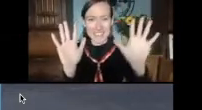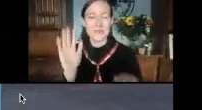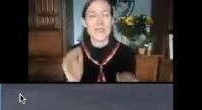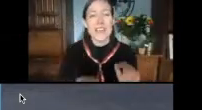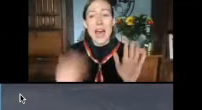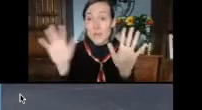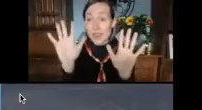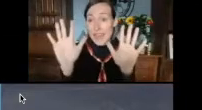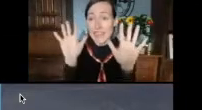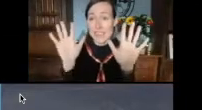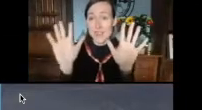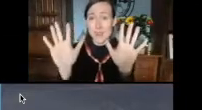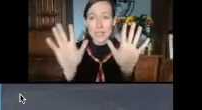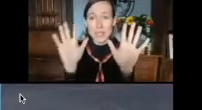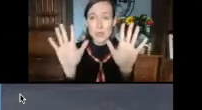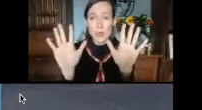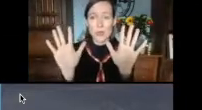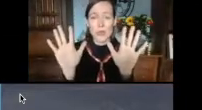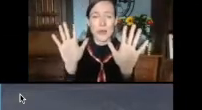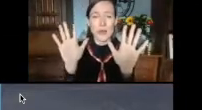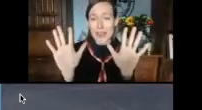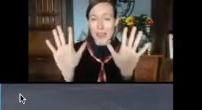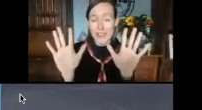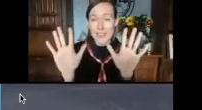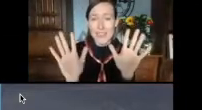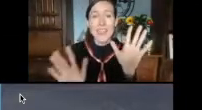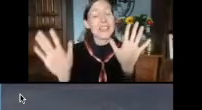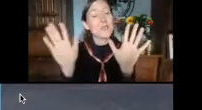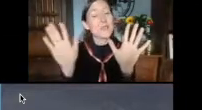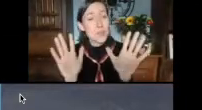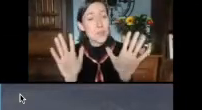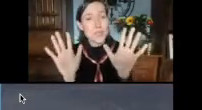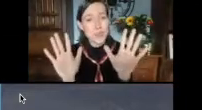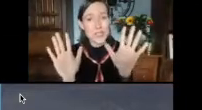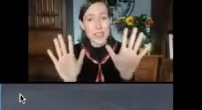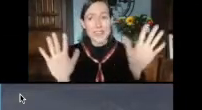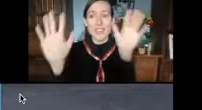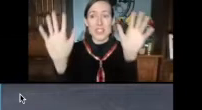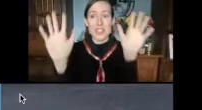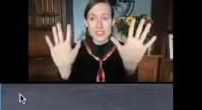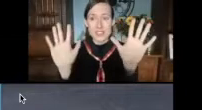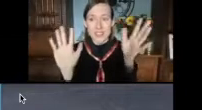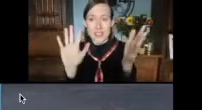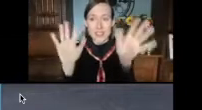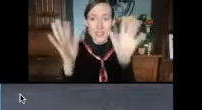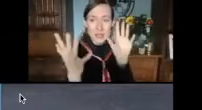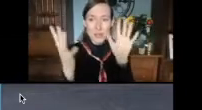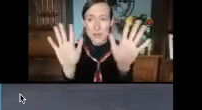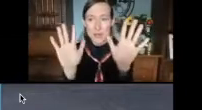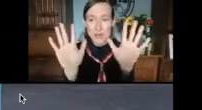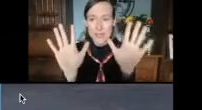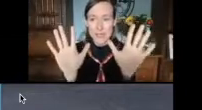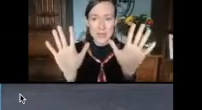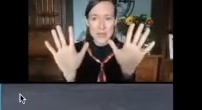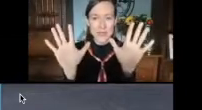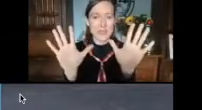action. I'm right-handed, so I'm going to show you with my right hand. And if you need to switch that, just use the mirror